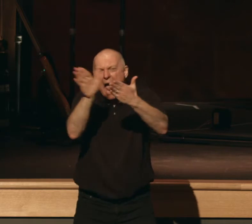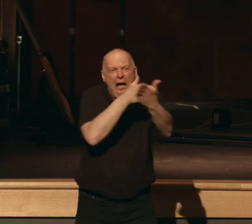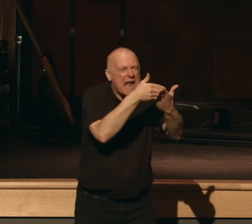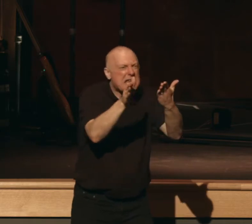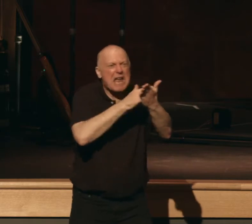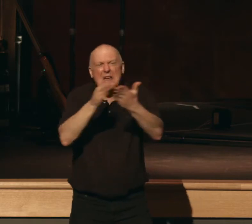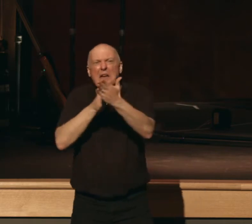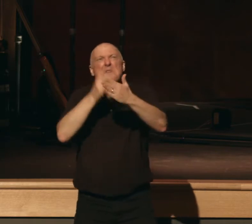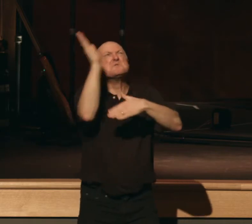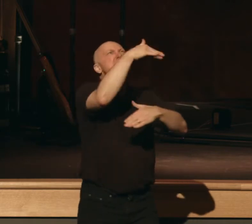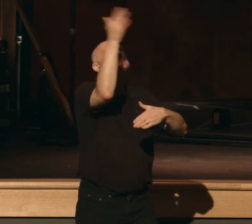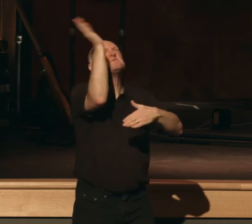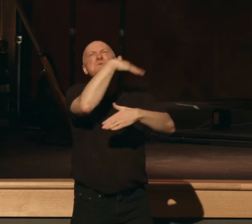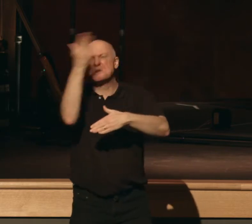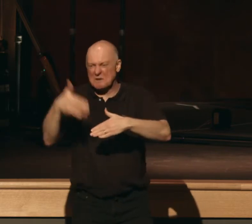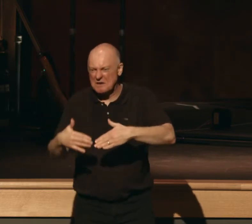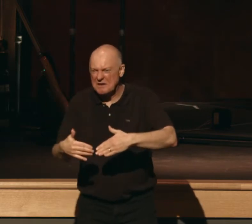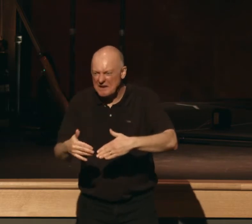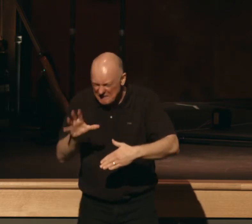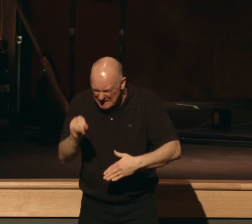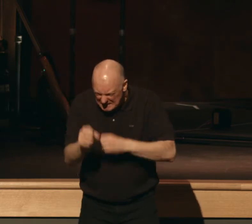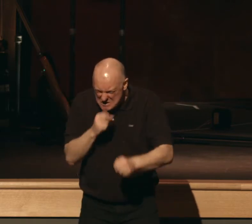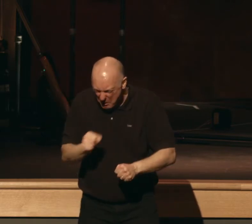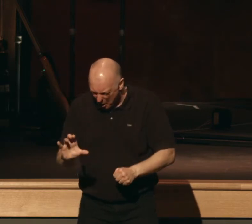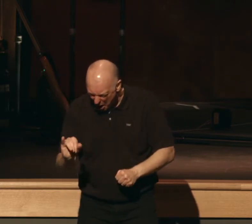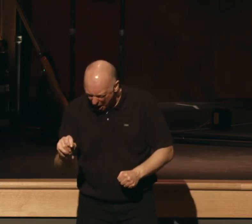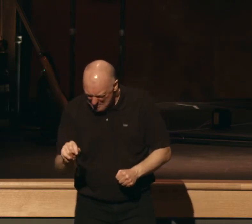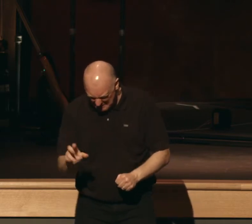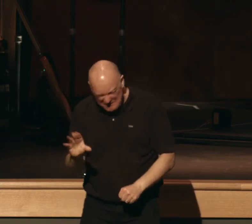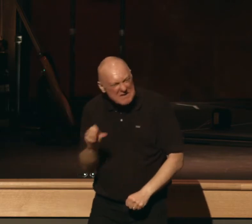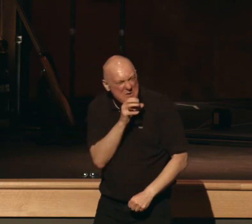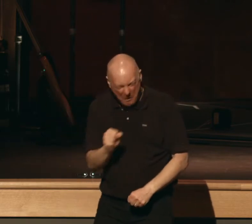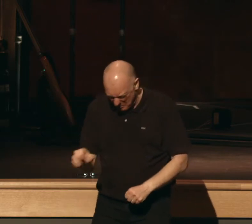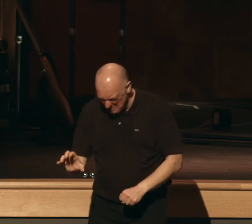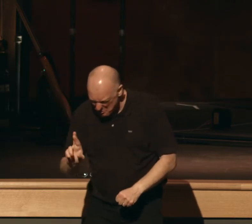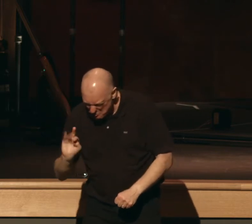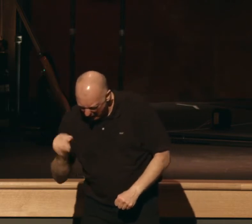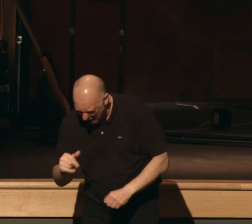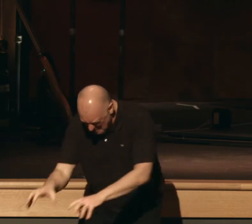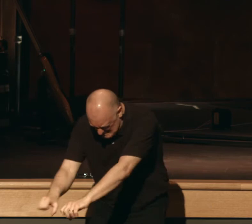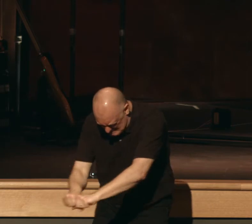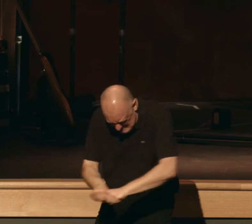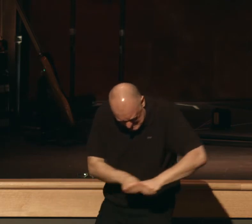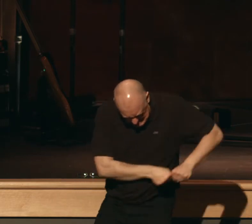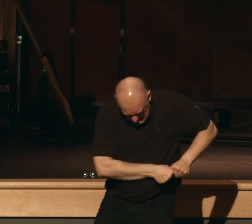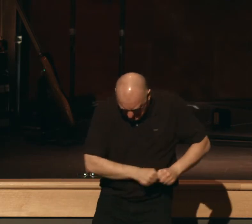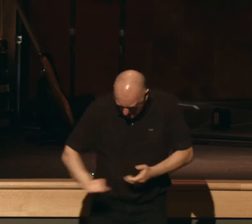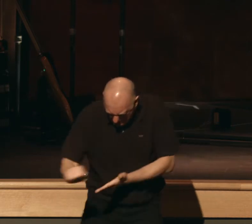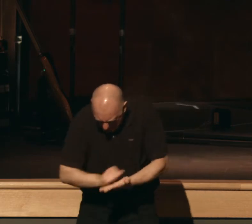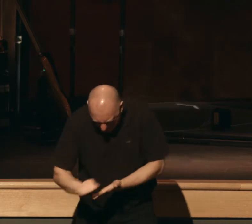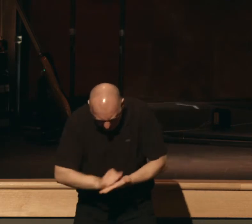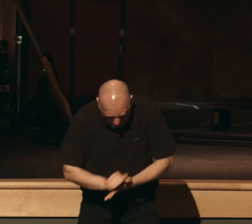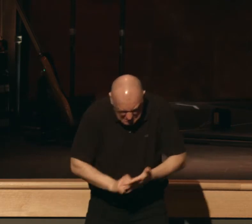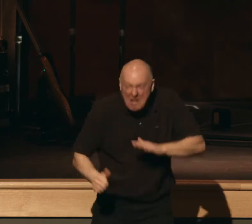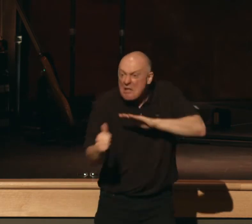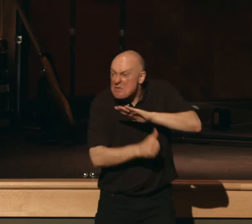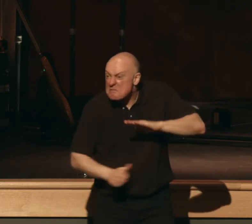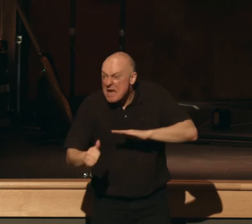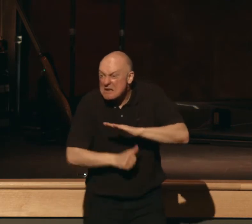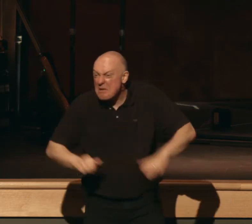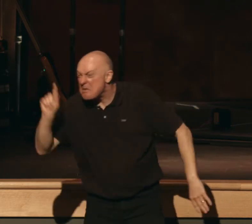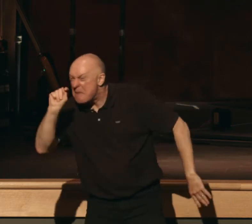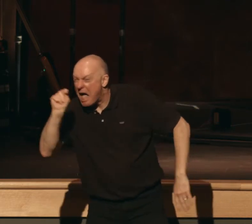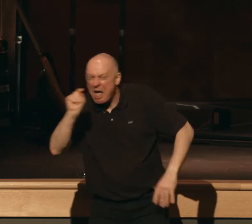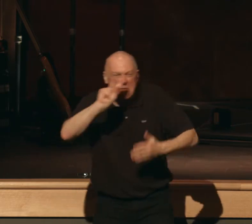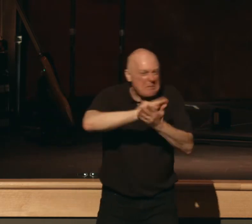and ceilings, and we were ripping up 50-year-old carpet, and we were scrubbing down floors and doing work in a basement, in a bathroom,